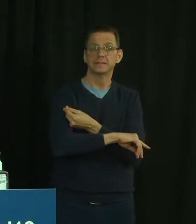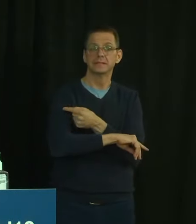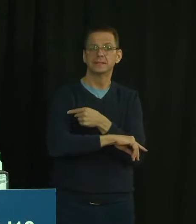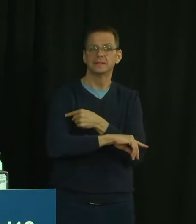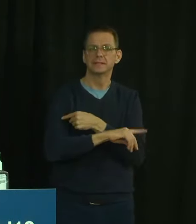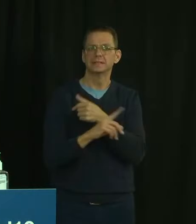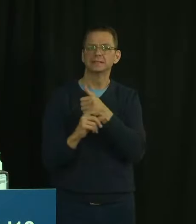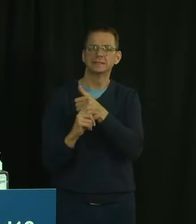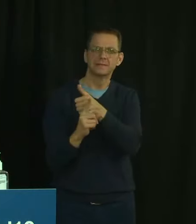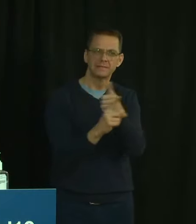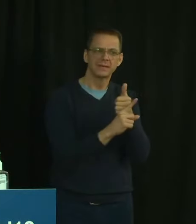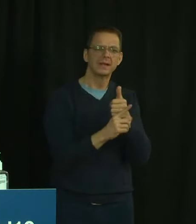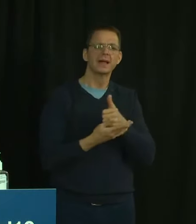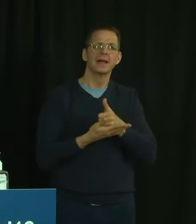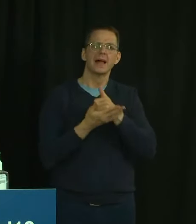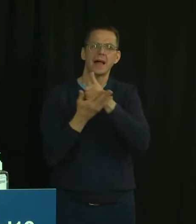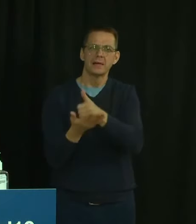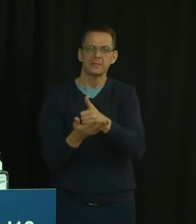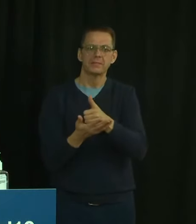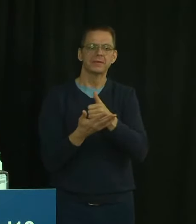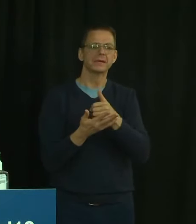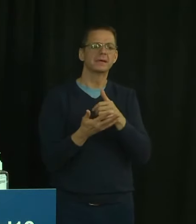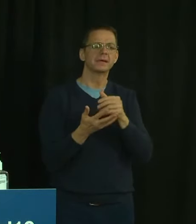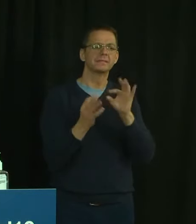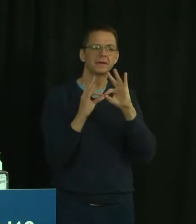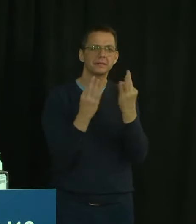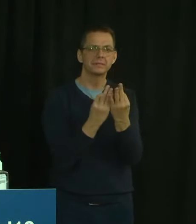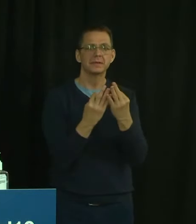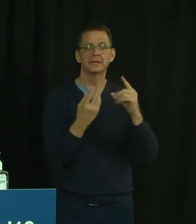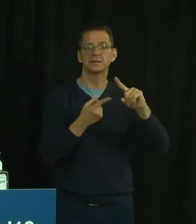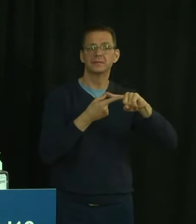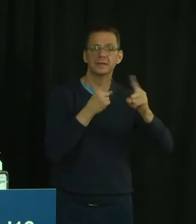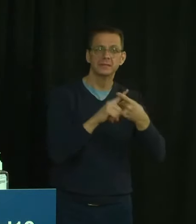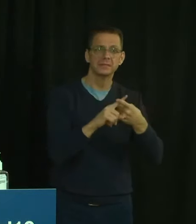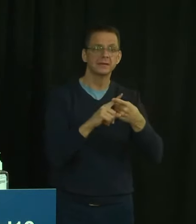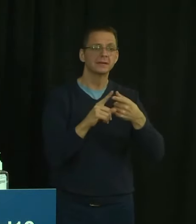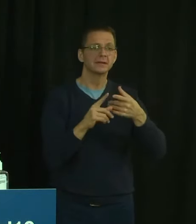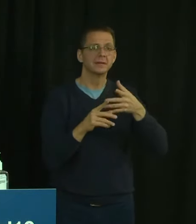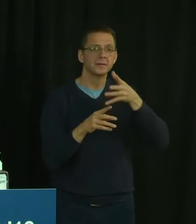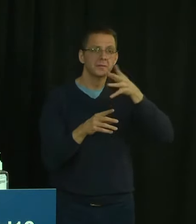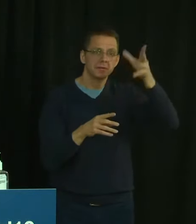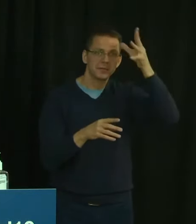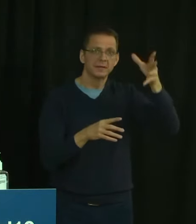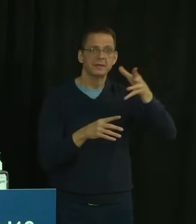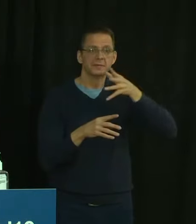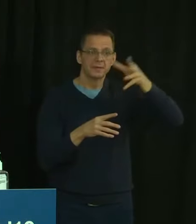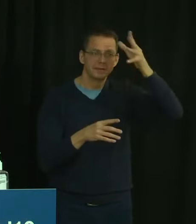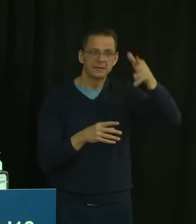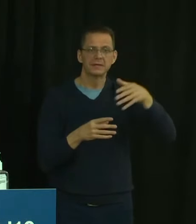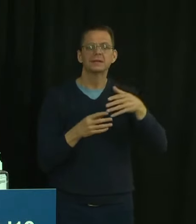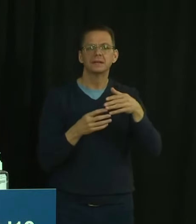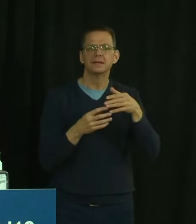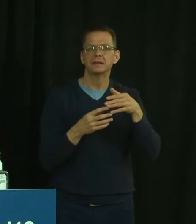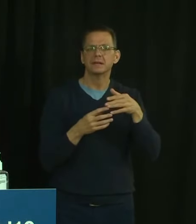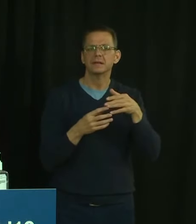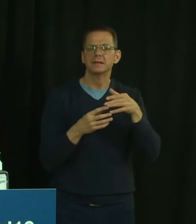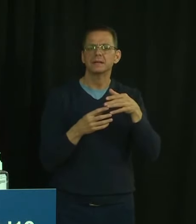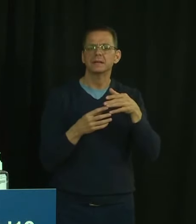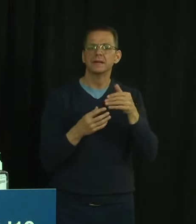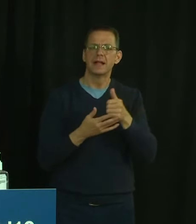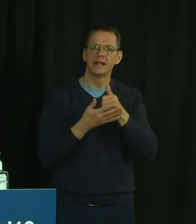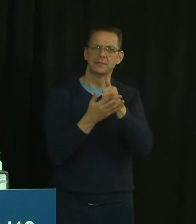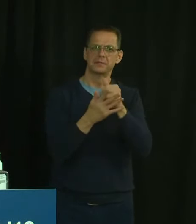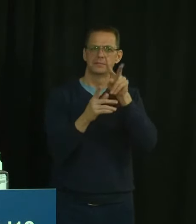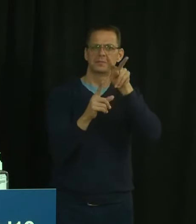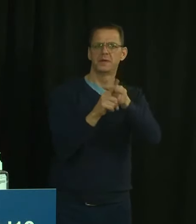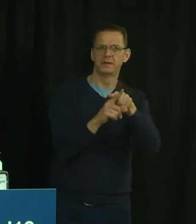their appointments. In the meantime, please continue to respect the health measures in place to slow the spread of COVID-19